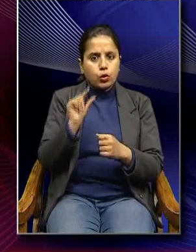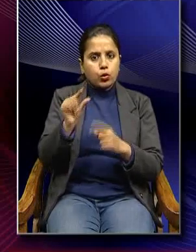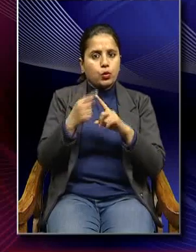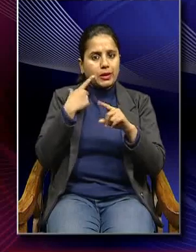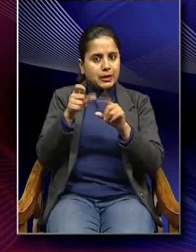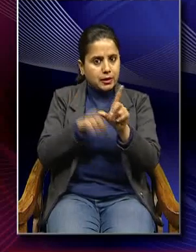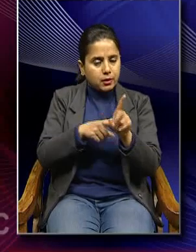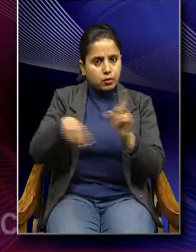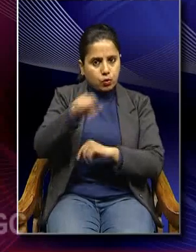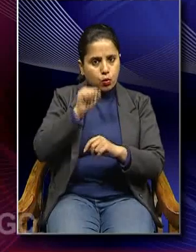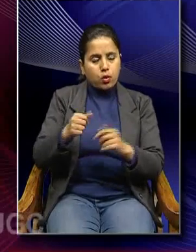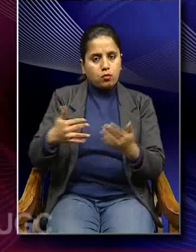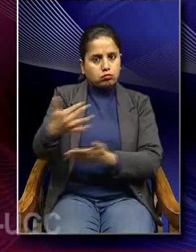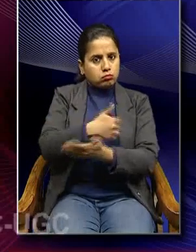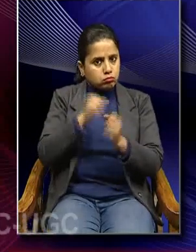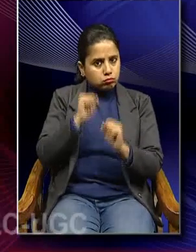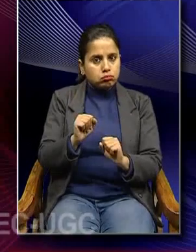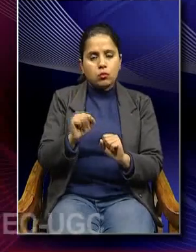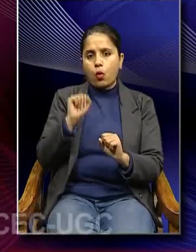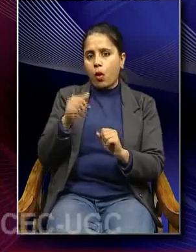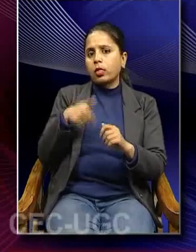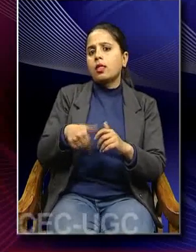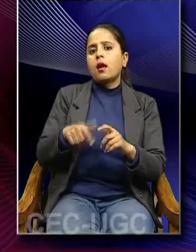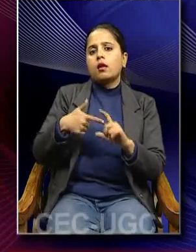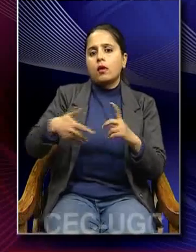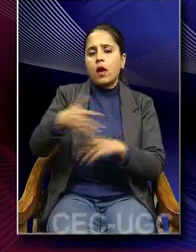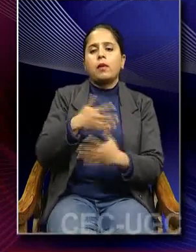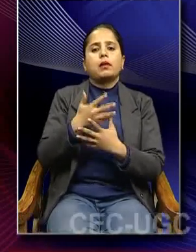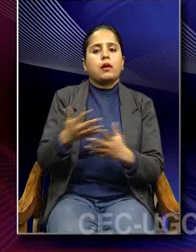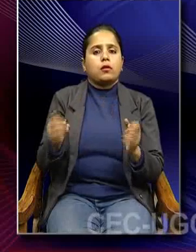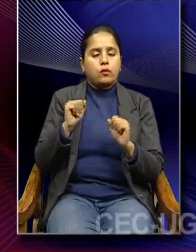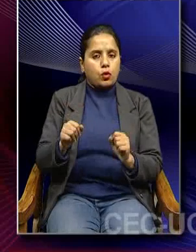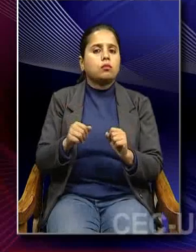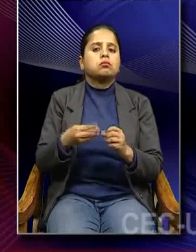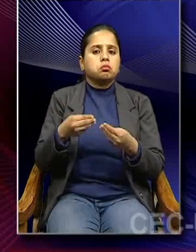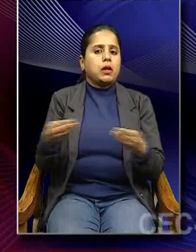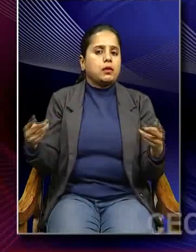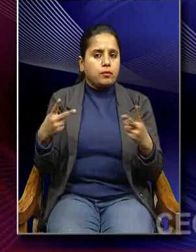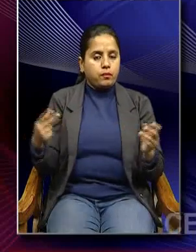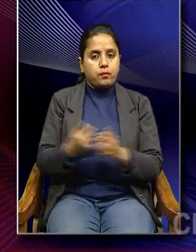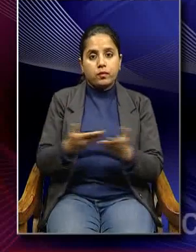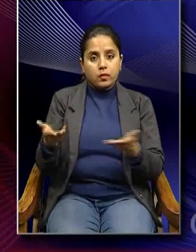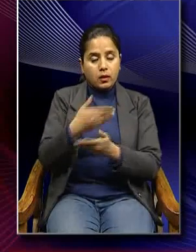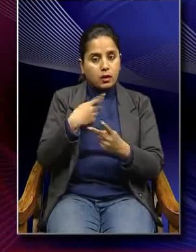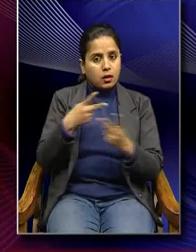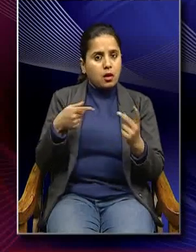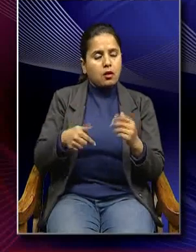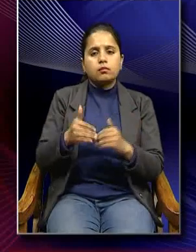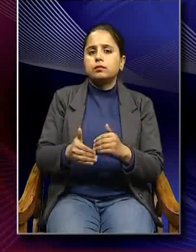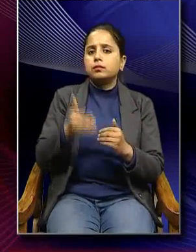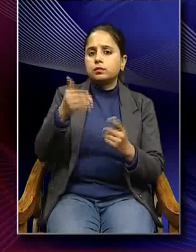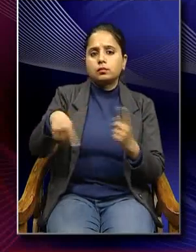derived from the environmental good and material consumption. With this, we will move on